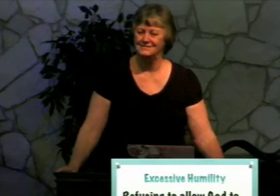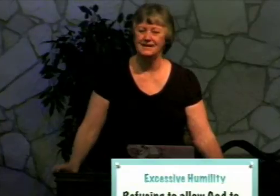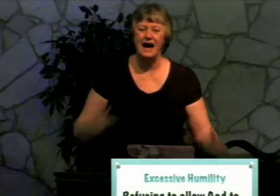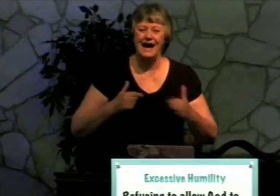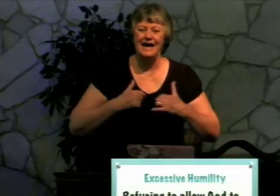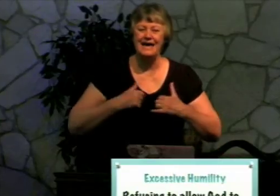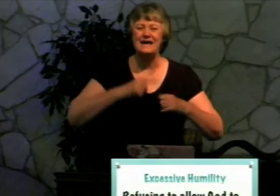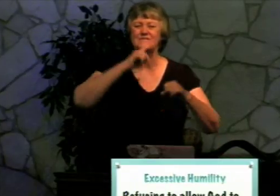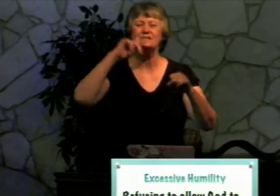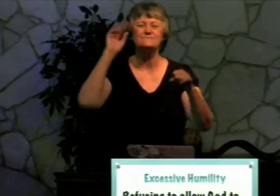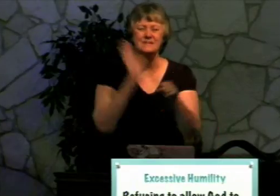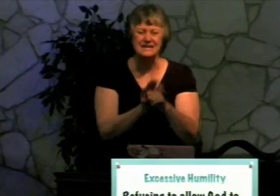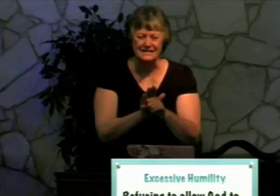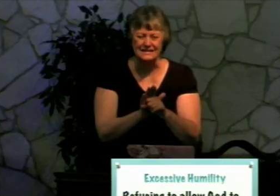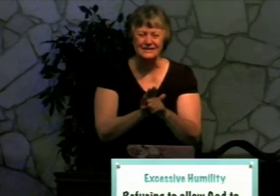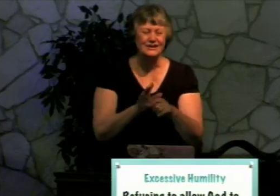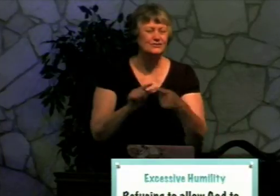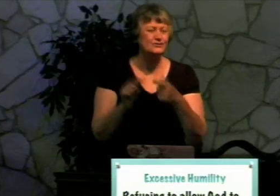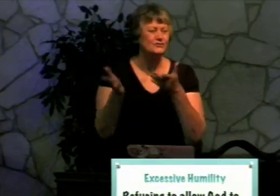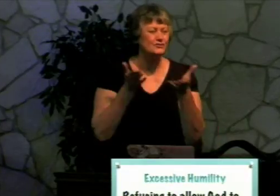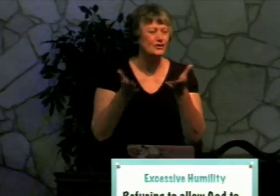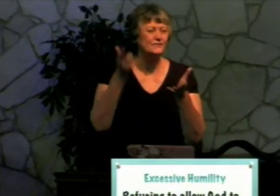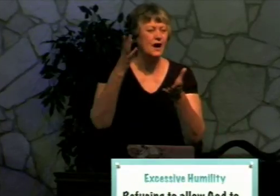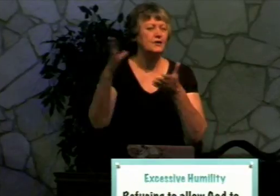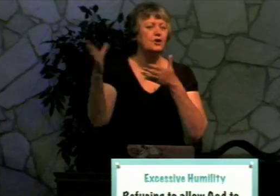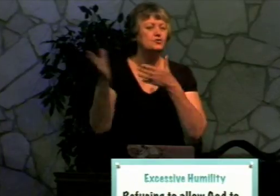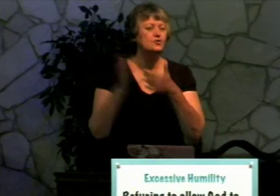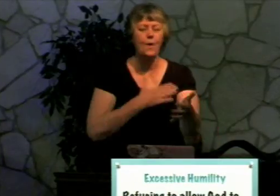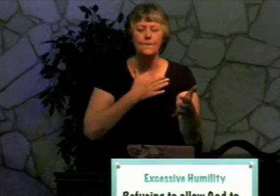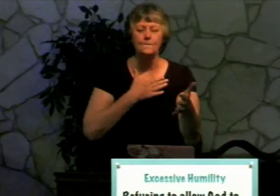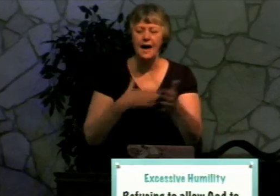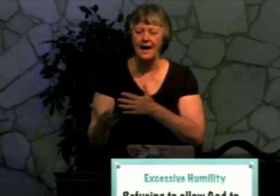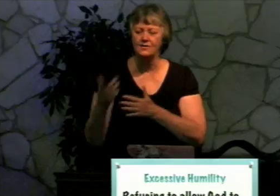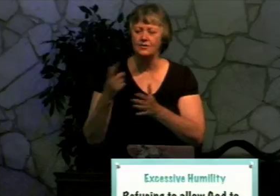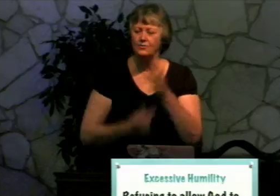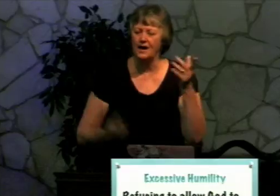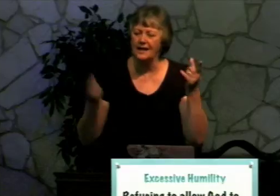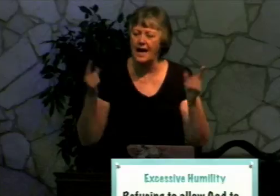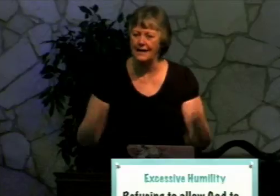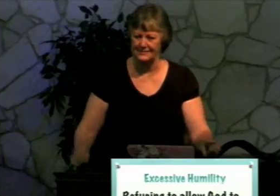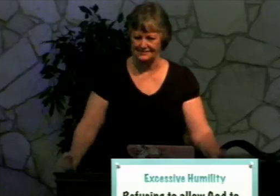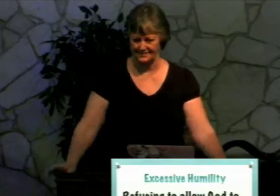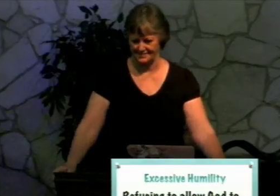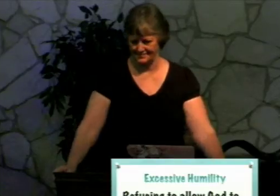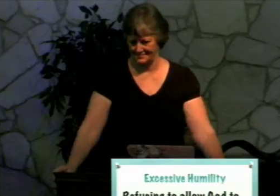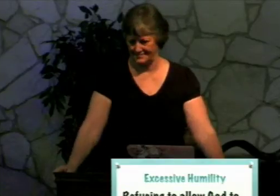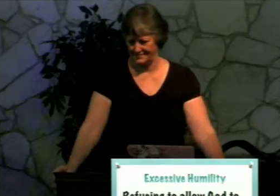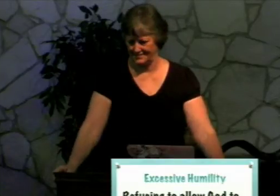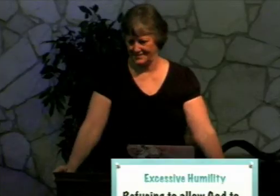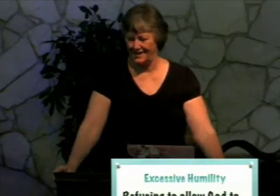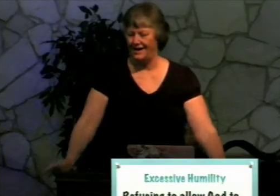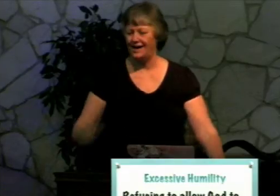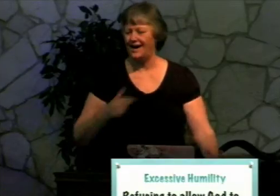See, I have committed to serve God no matter what happens. I